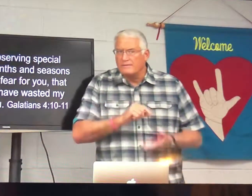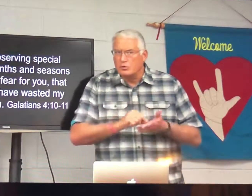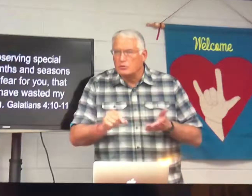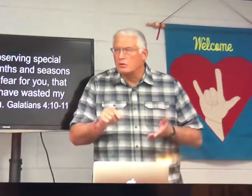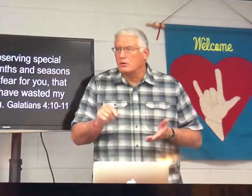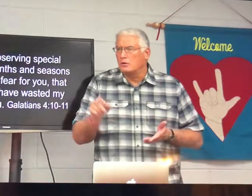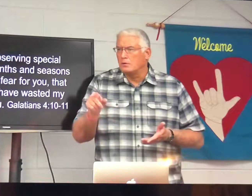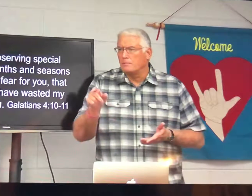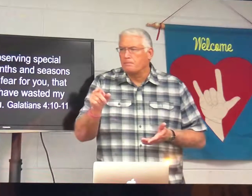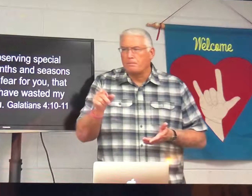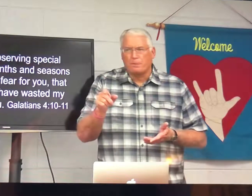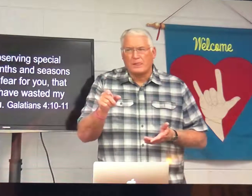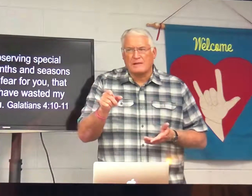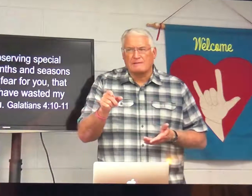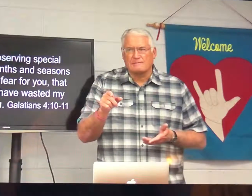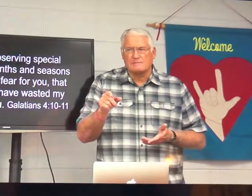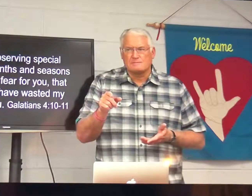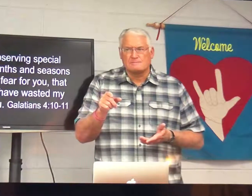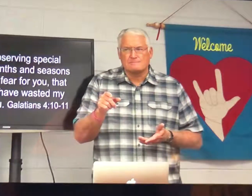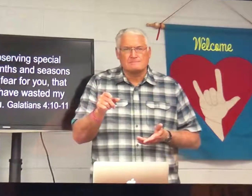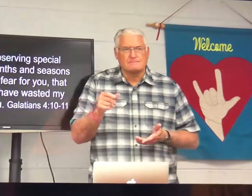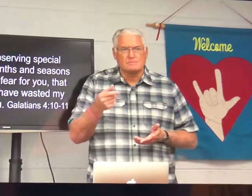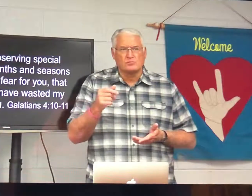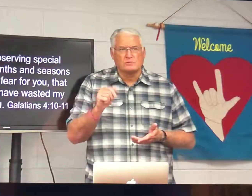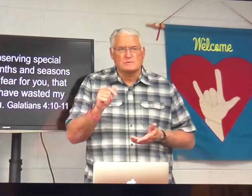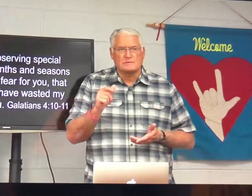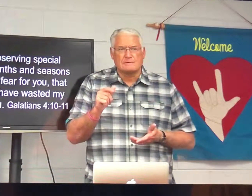by Xfinity. It'll change the way you experience TV.